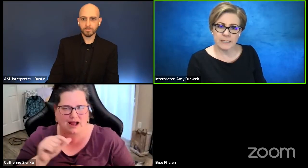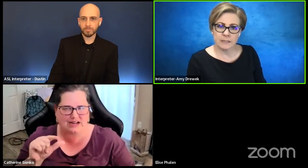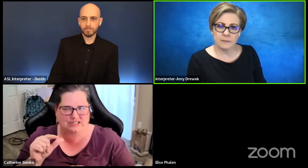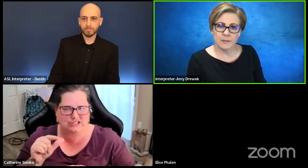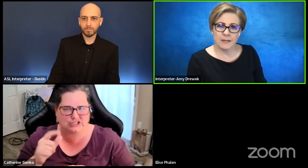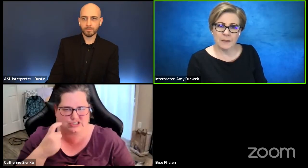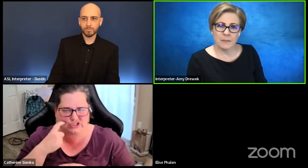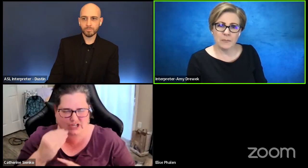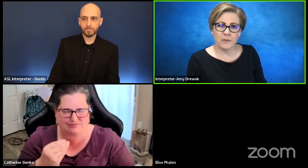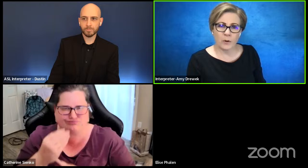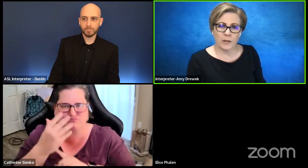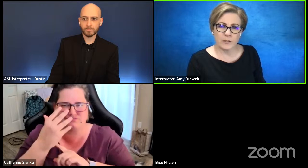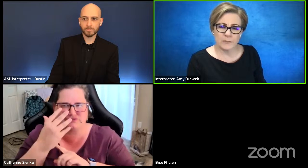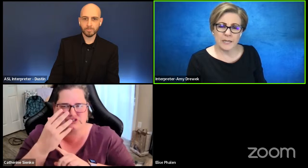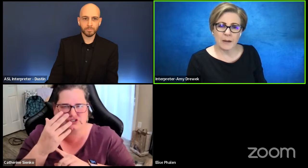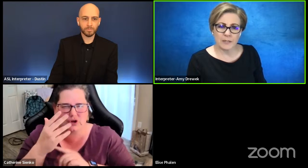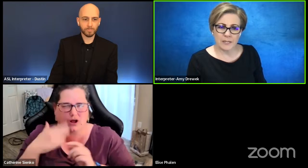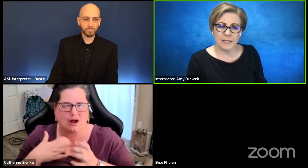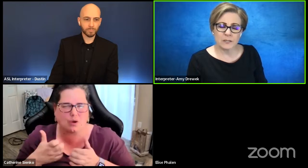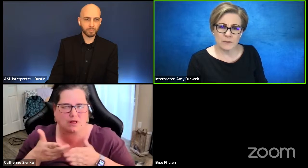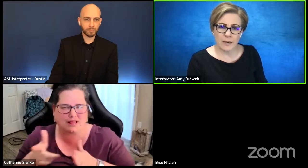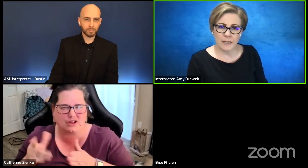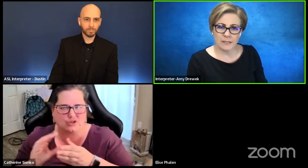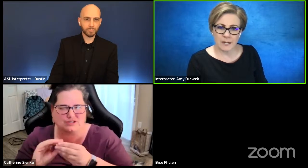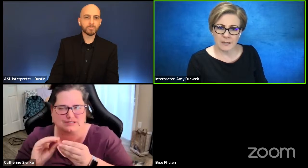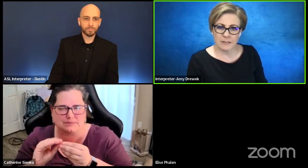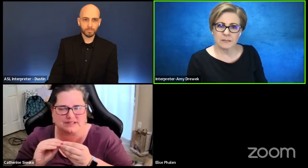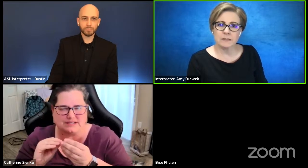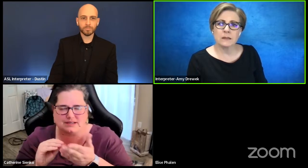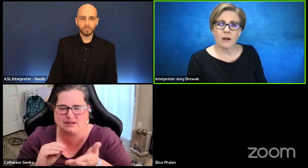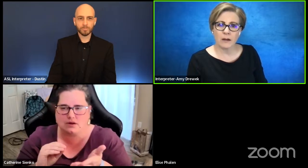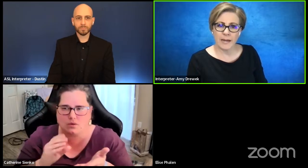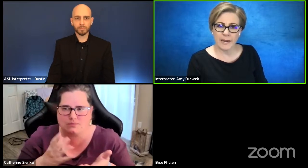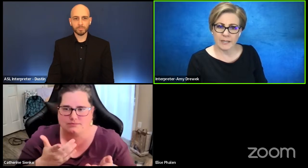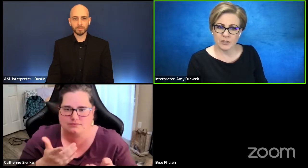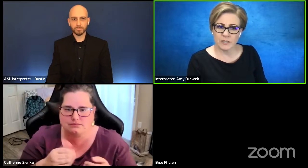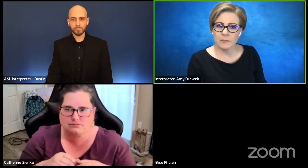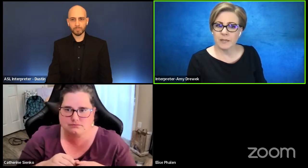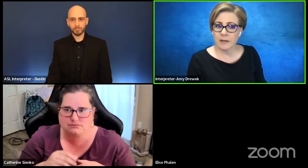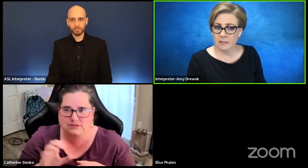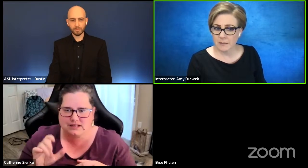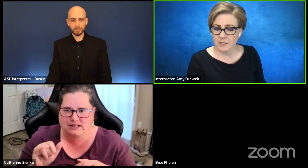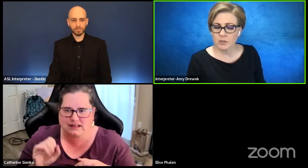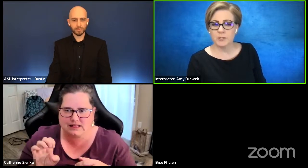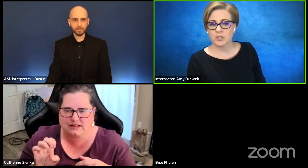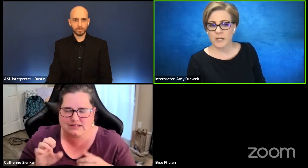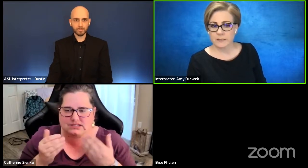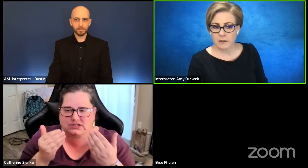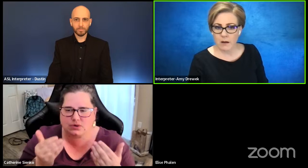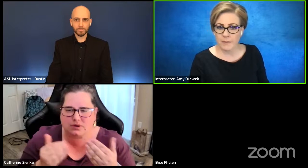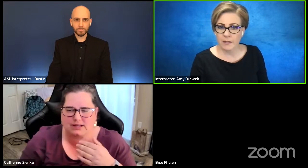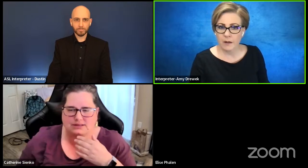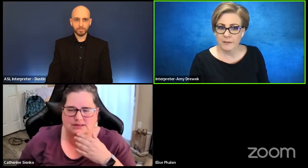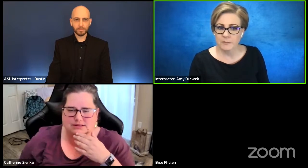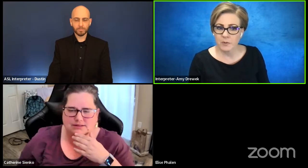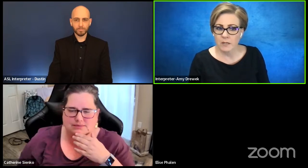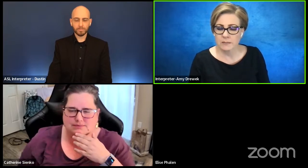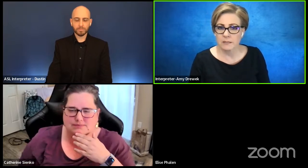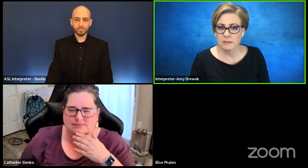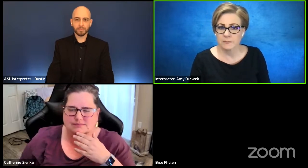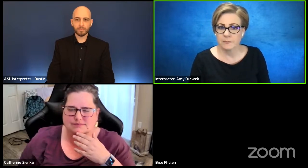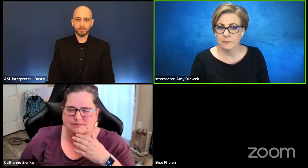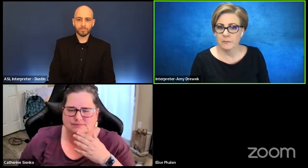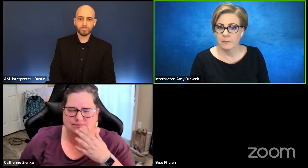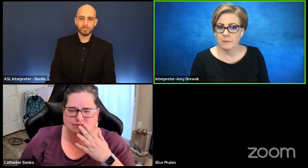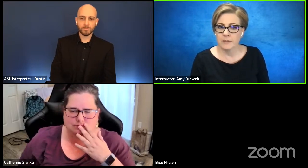to Commissioner Goodstein. Before you speak, I would like to recognize our AHG because I'm assuming she has a comment